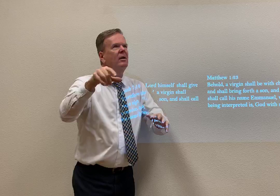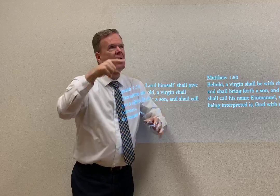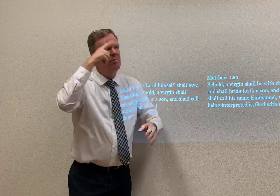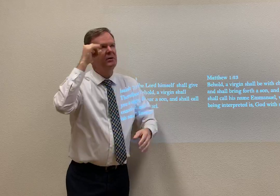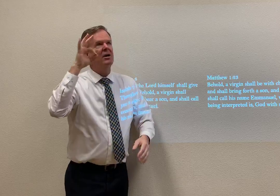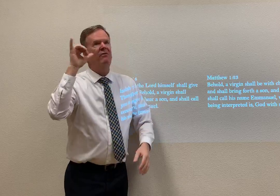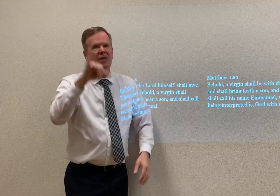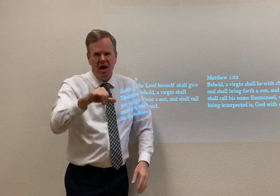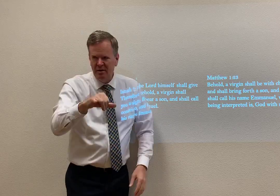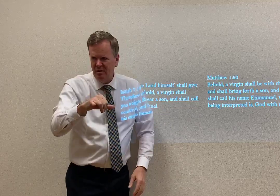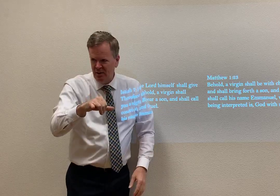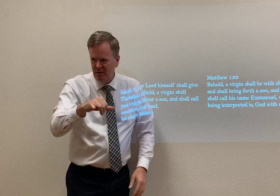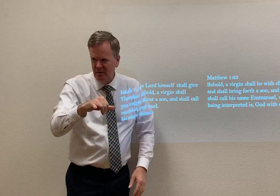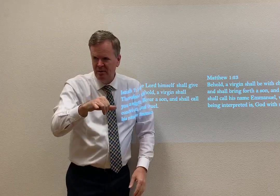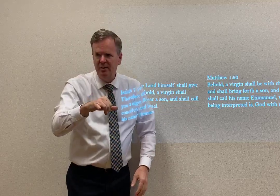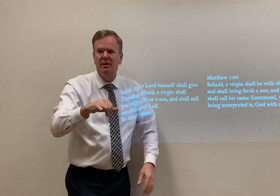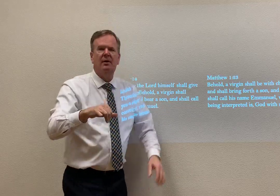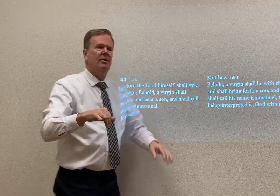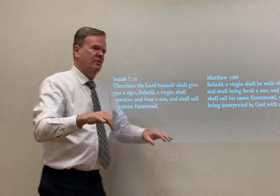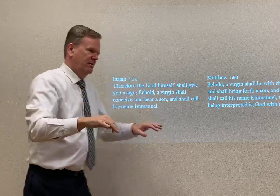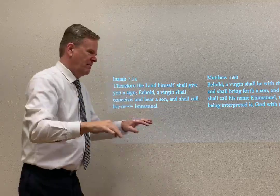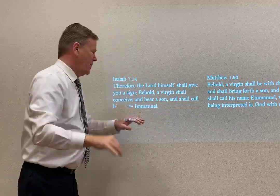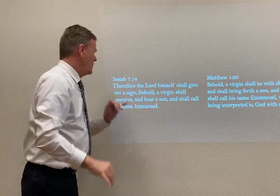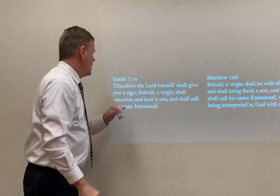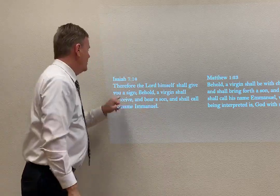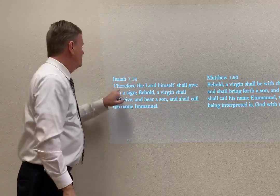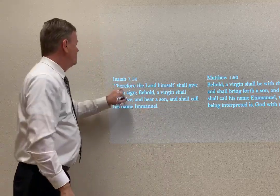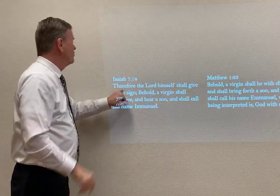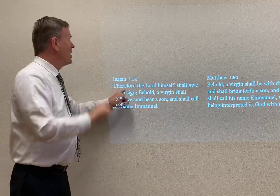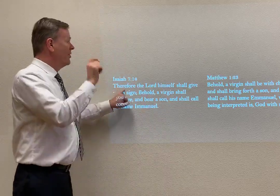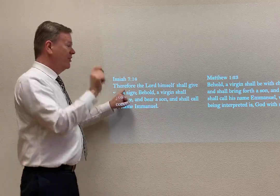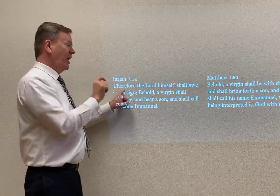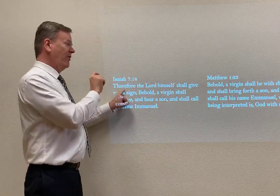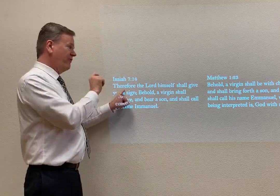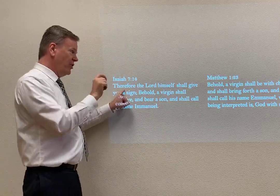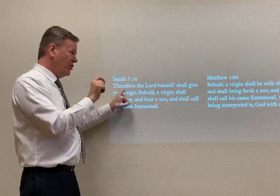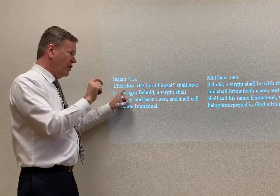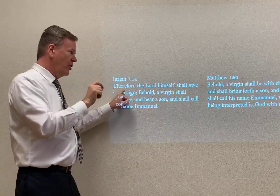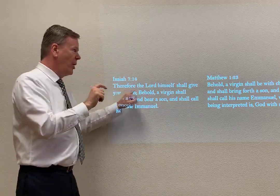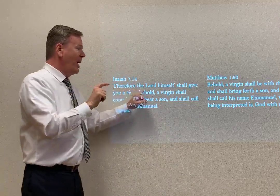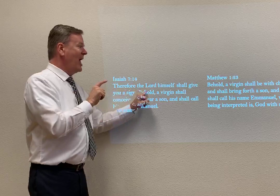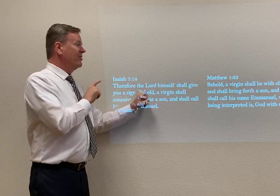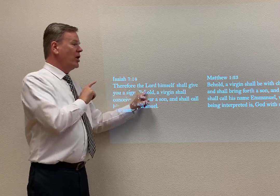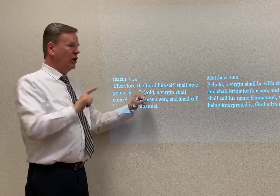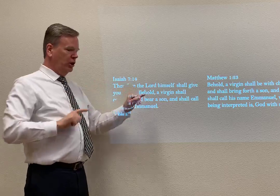Because of that. Therefore, because of that. Because of that, this. Yeah. Therefore,